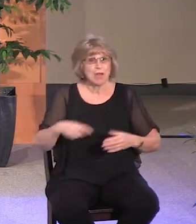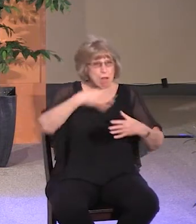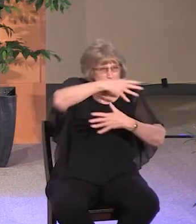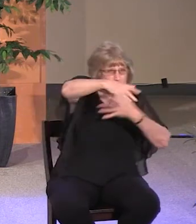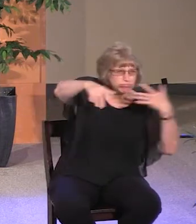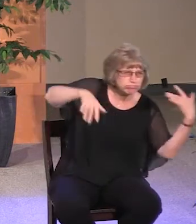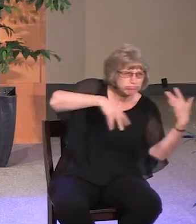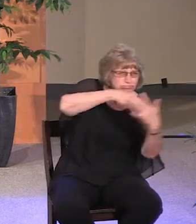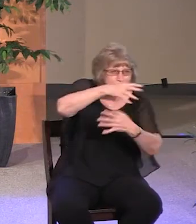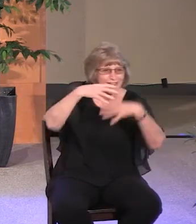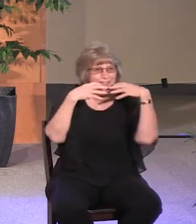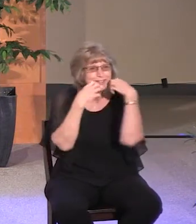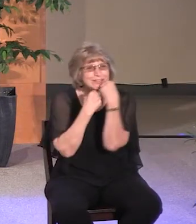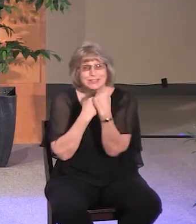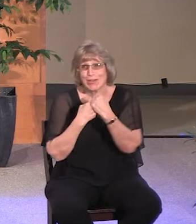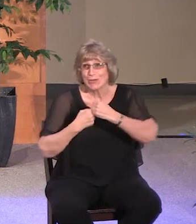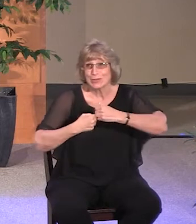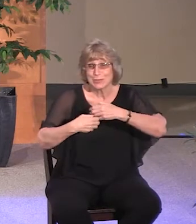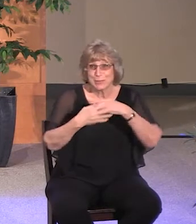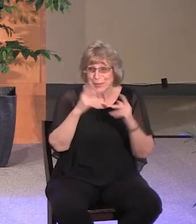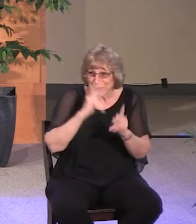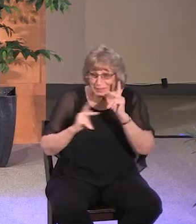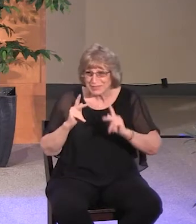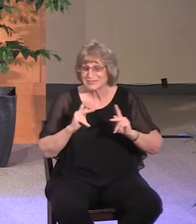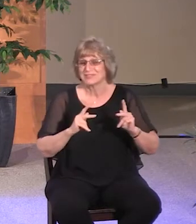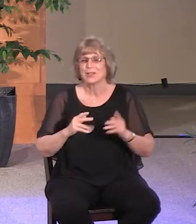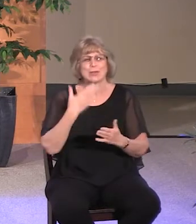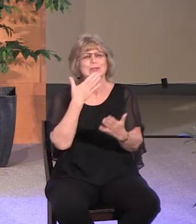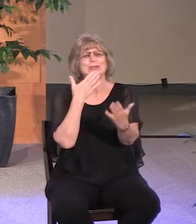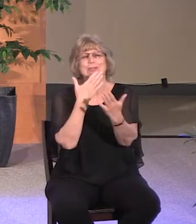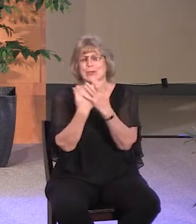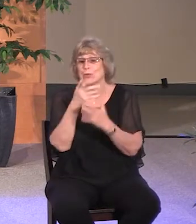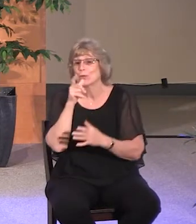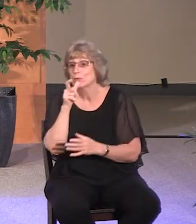Surrounded by loved ones. Who said that? Okay, good, good.